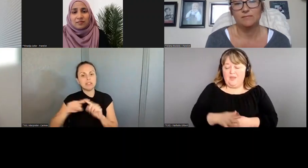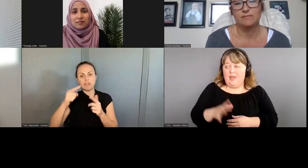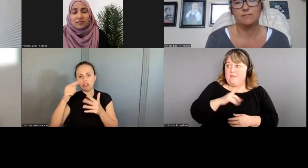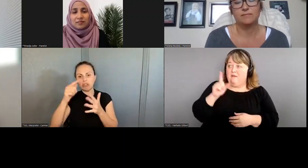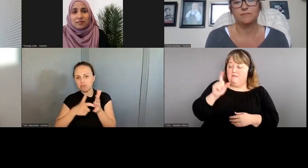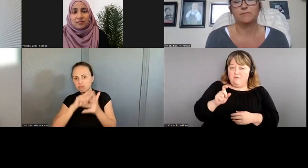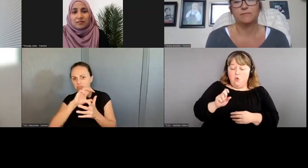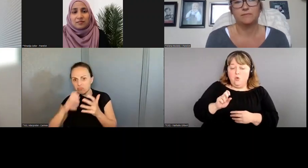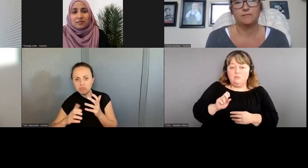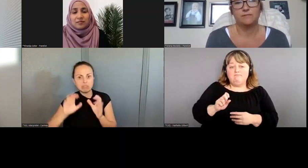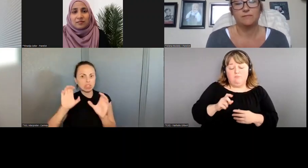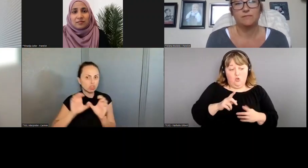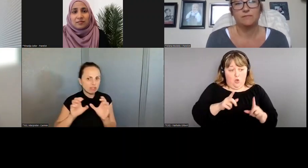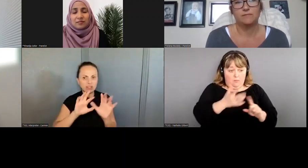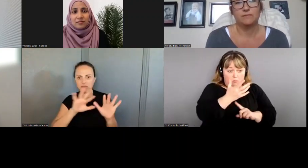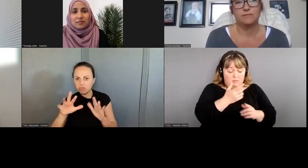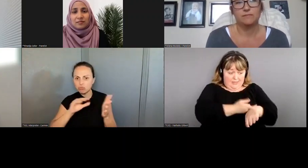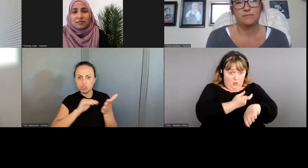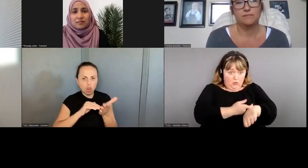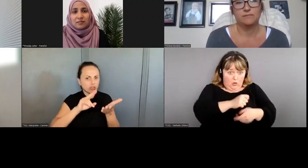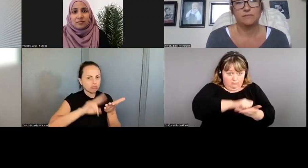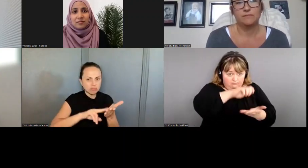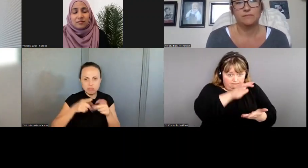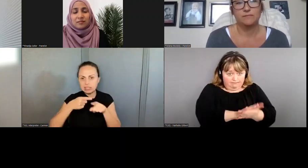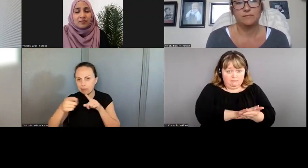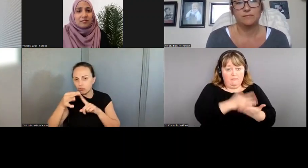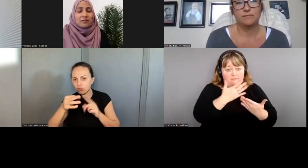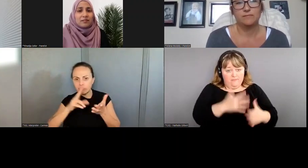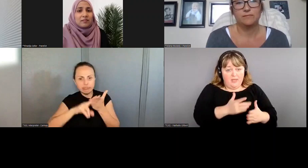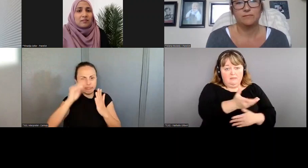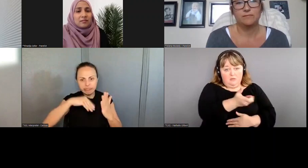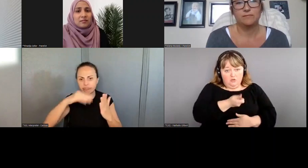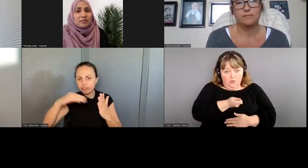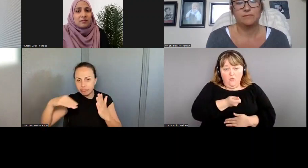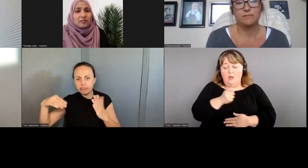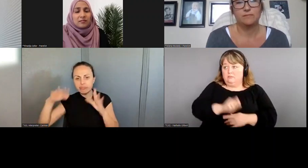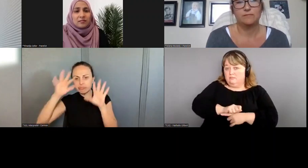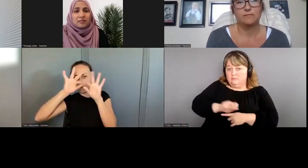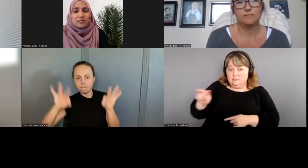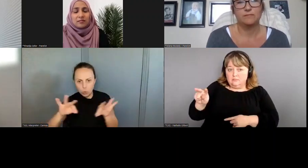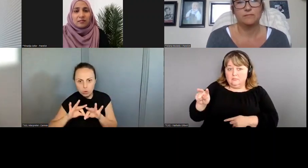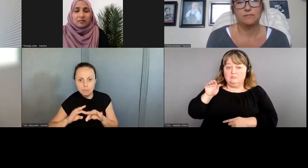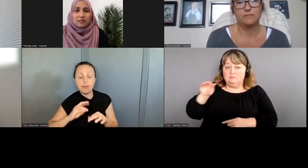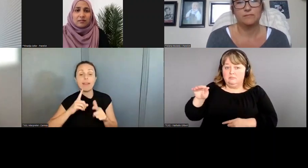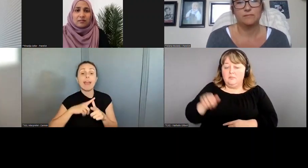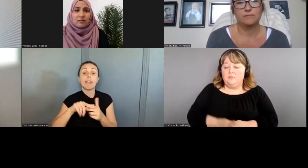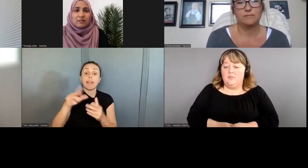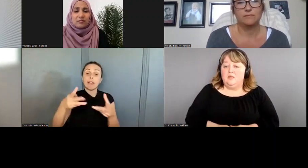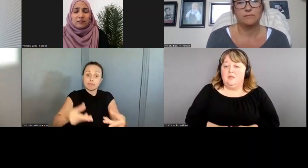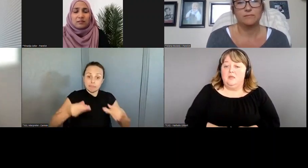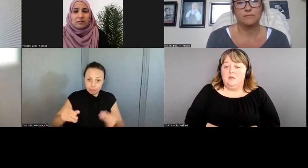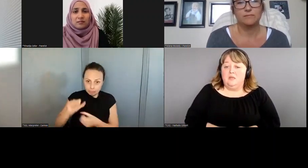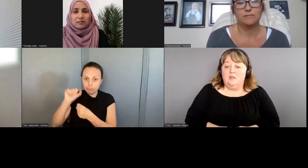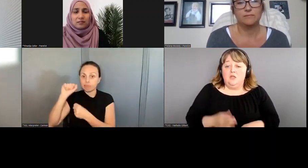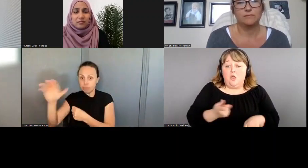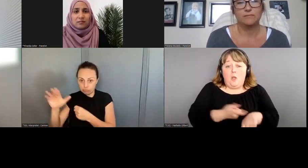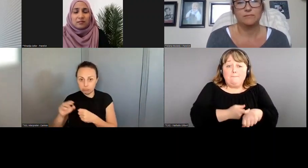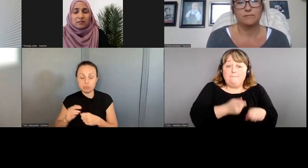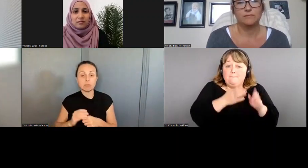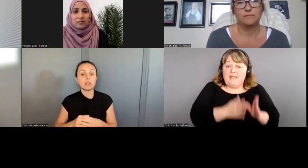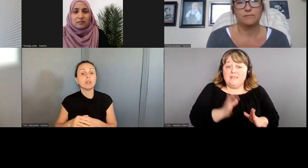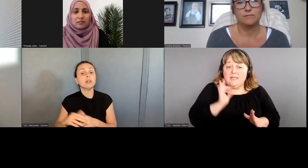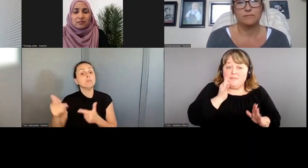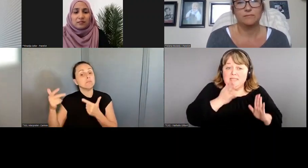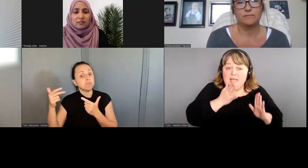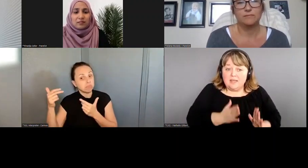certification. Your doctor or whoever diagnosed or specialist, we have to fill a bunch of forms for you, and then you submit to them. And after